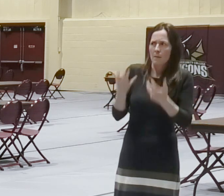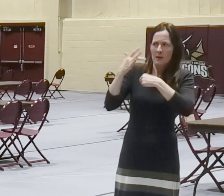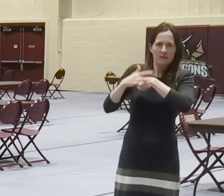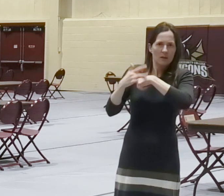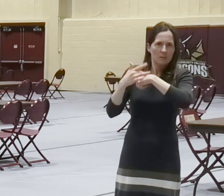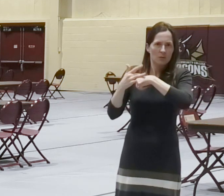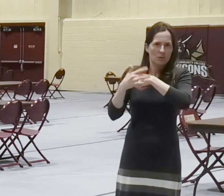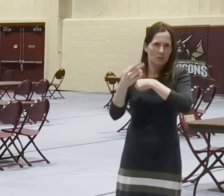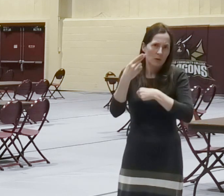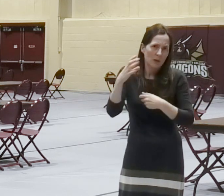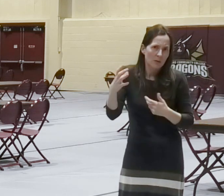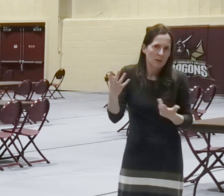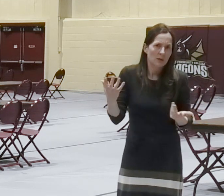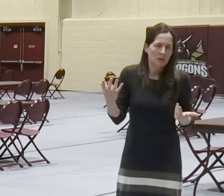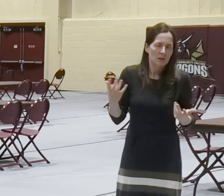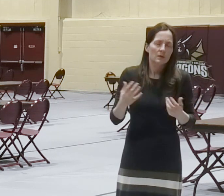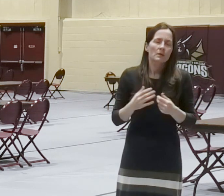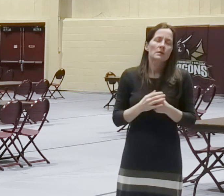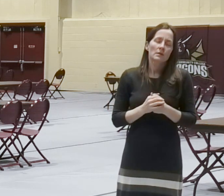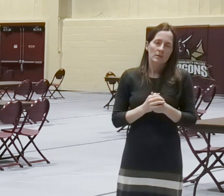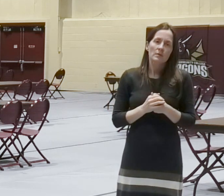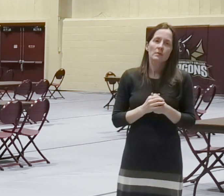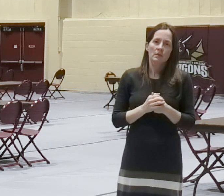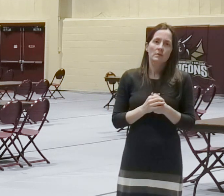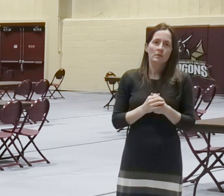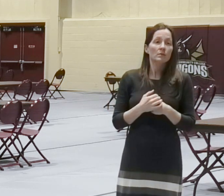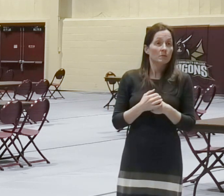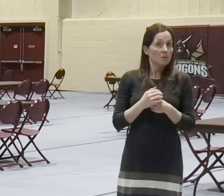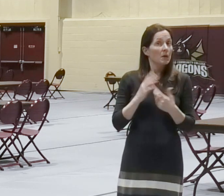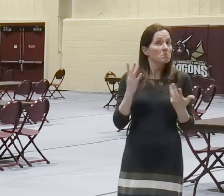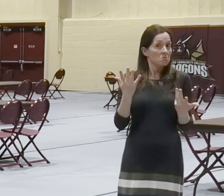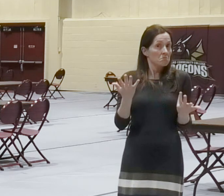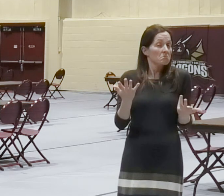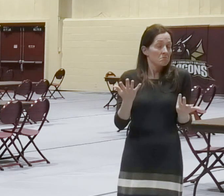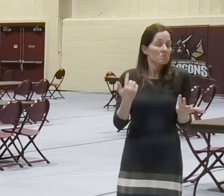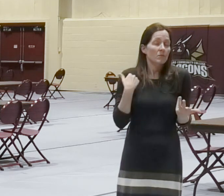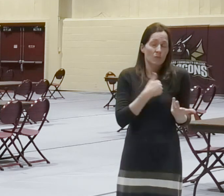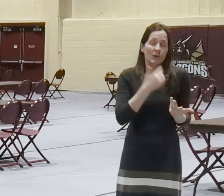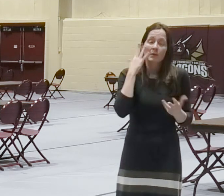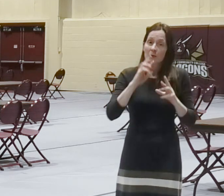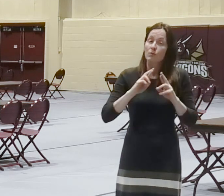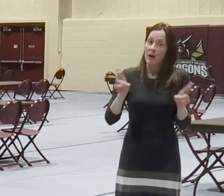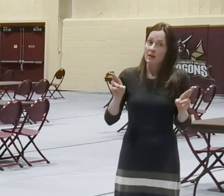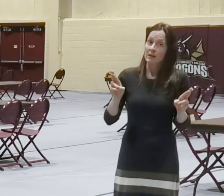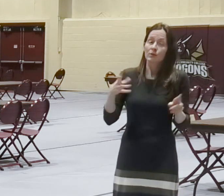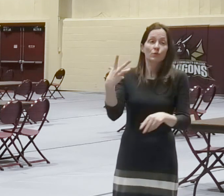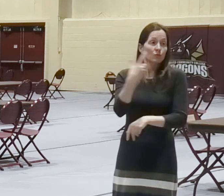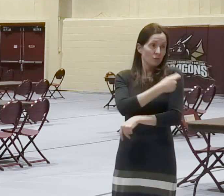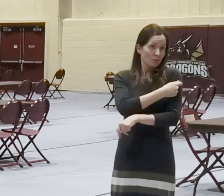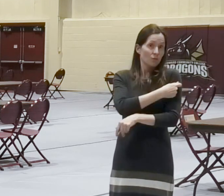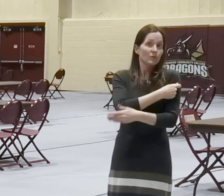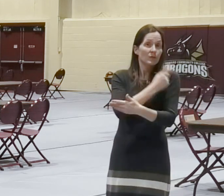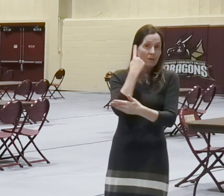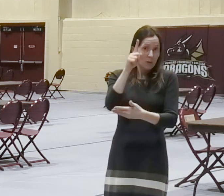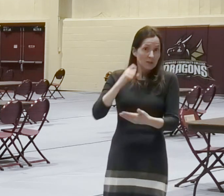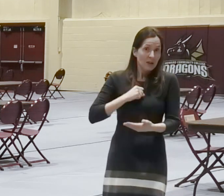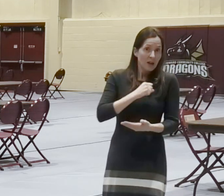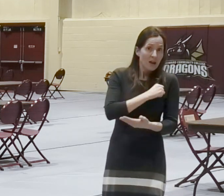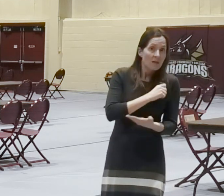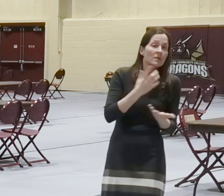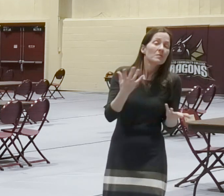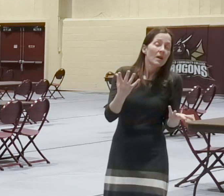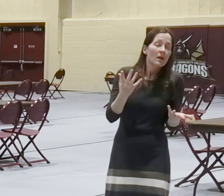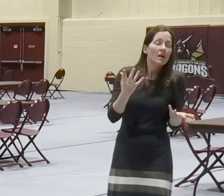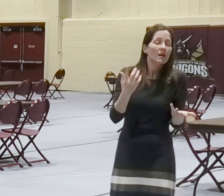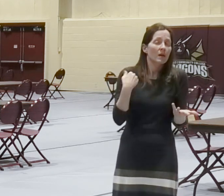County, as stated previously. We will be ready to distribute to our staff, but only can distribute the vaccine as quickly as we receive